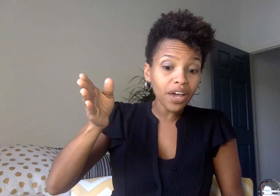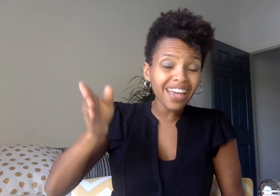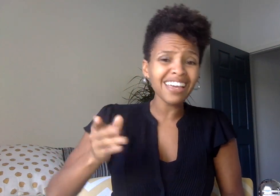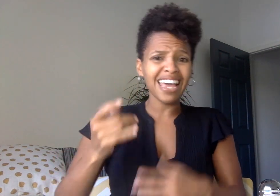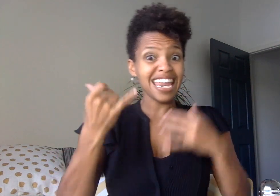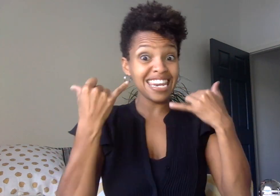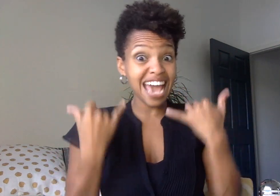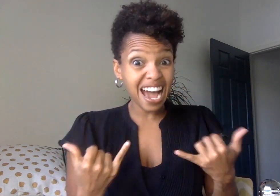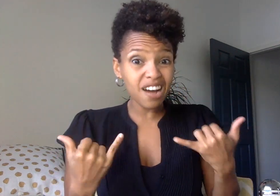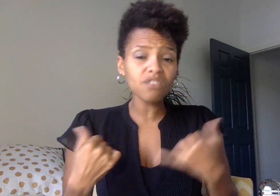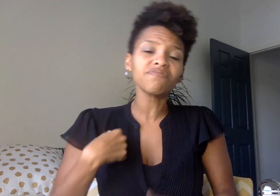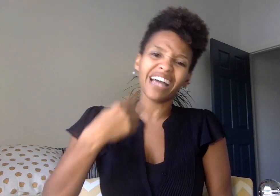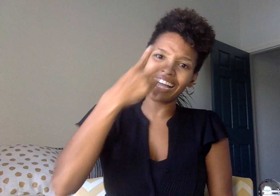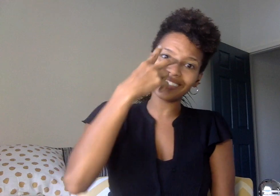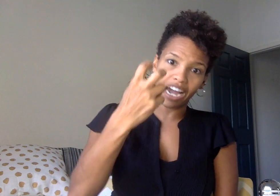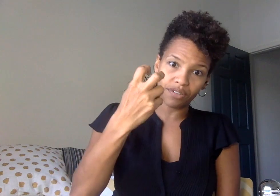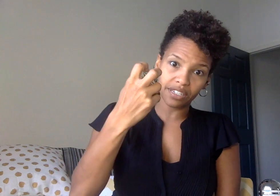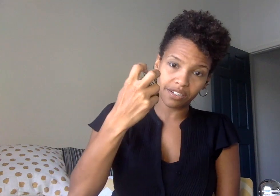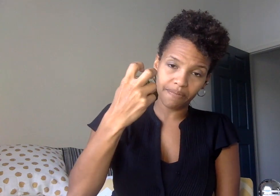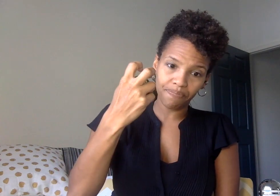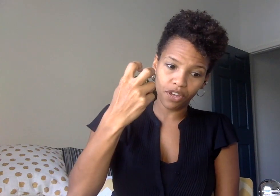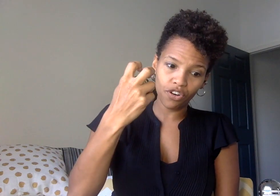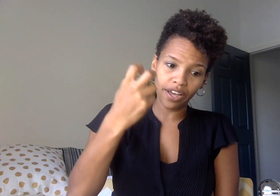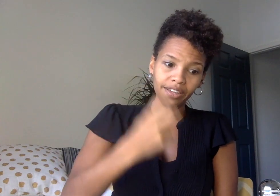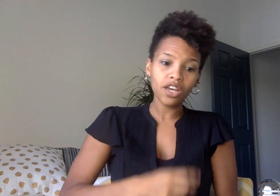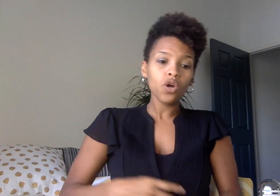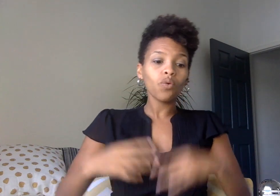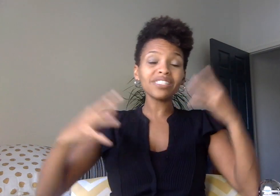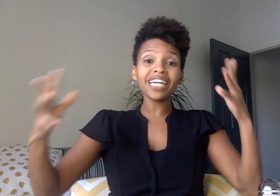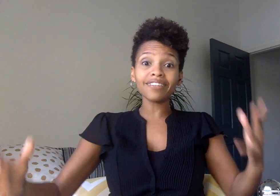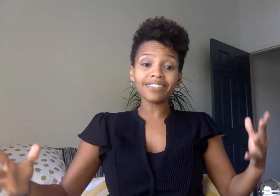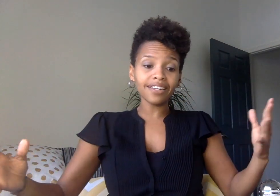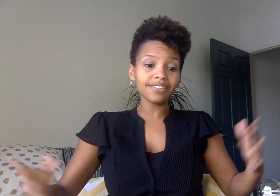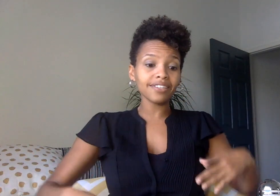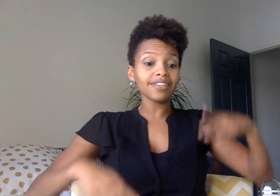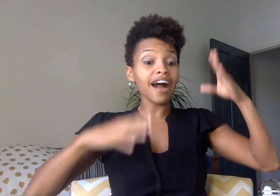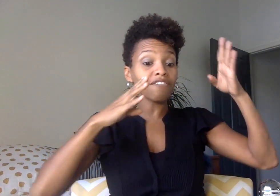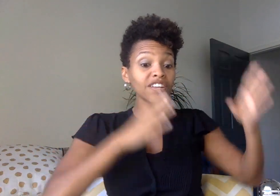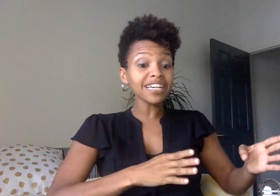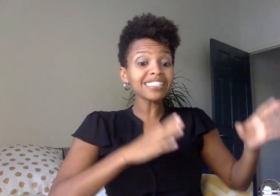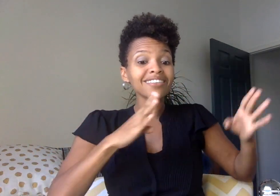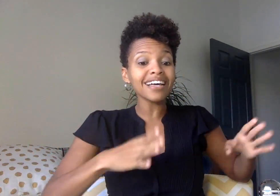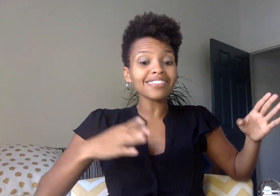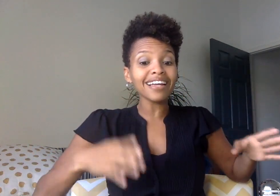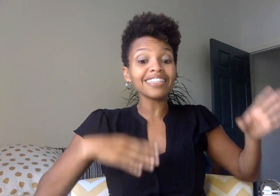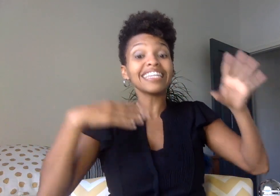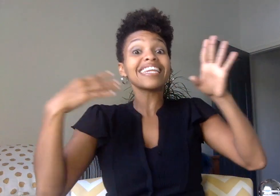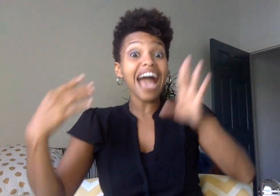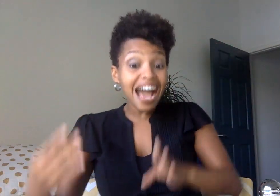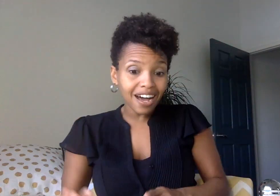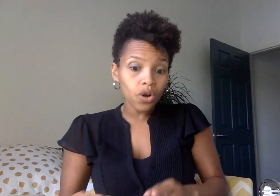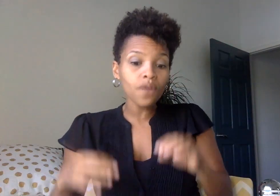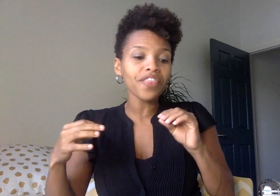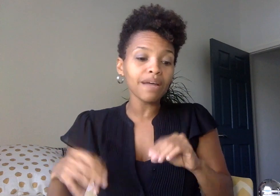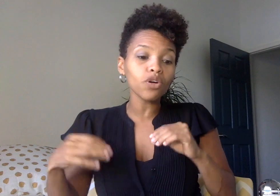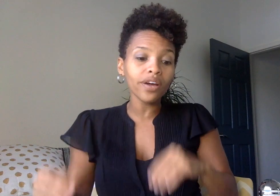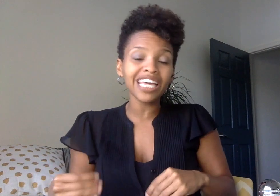Okay. Now, I doubt it. All right. Once again, the sentence is, I feel like it's less likely now that I'm going to get